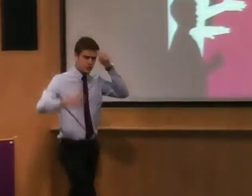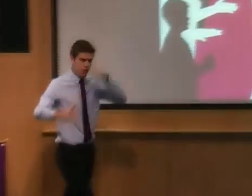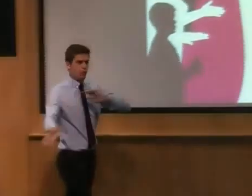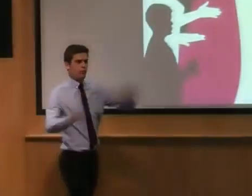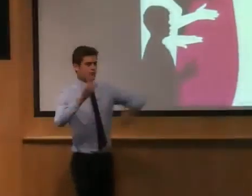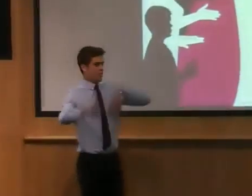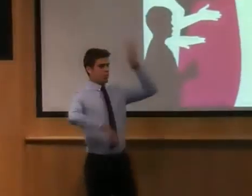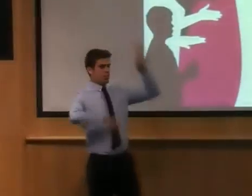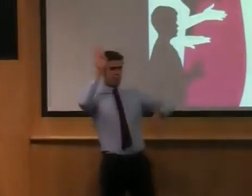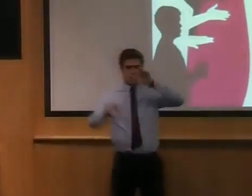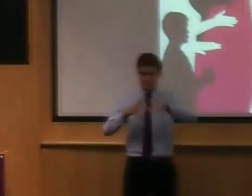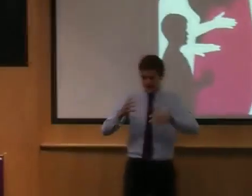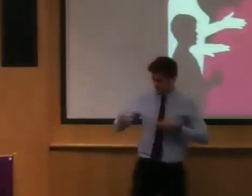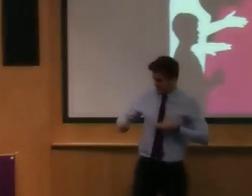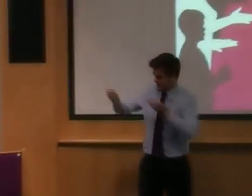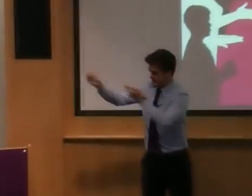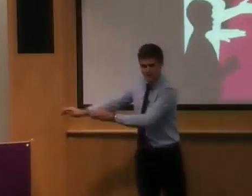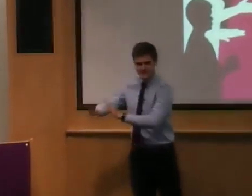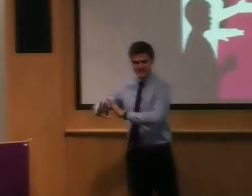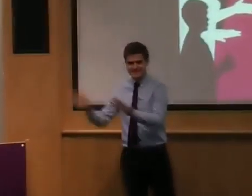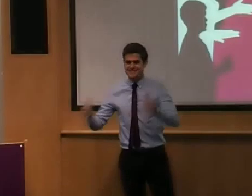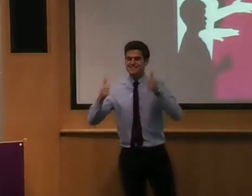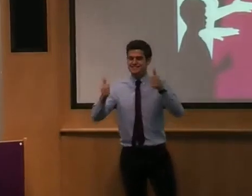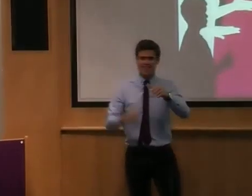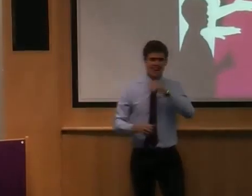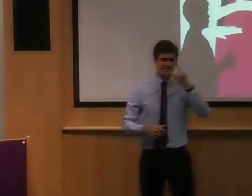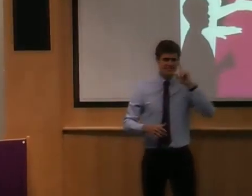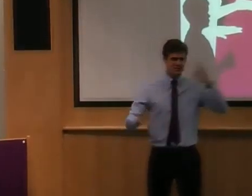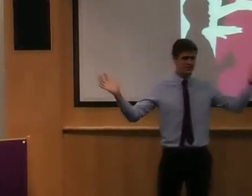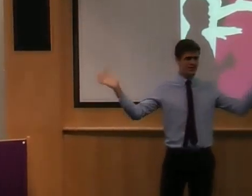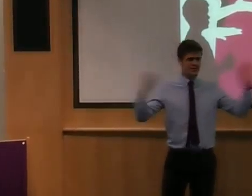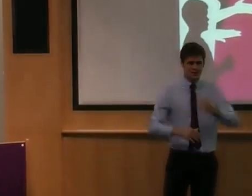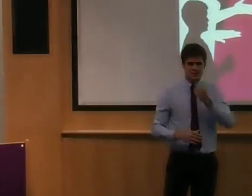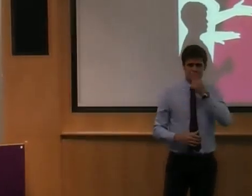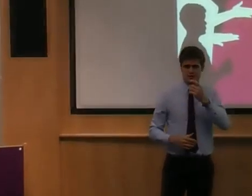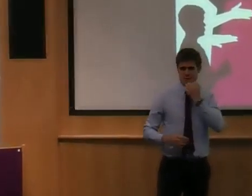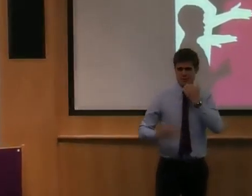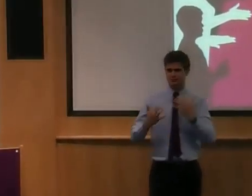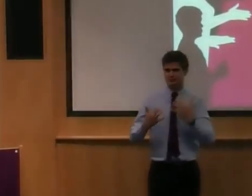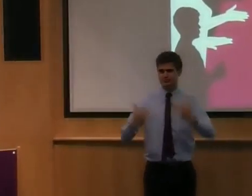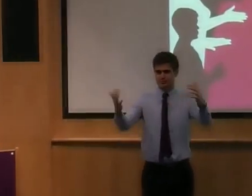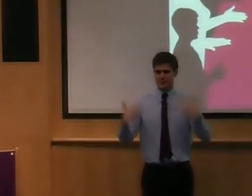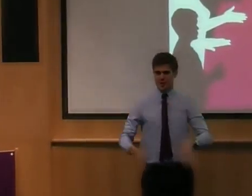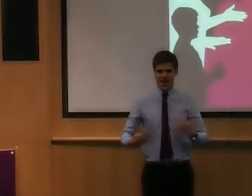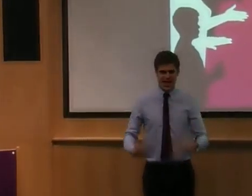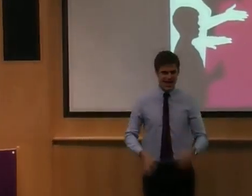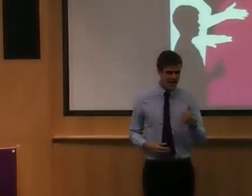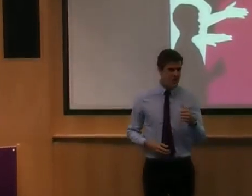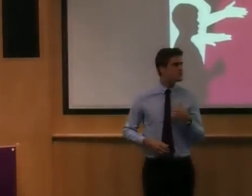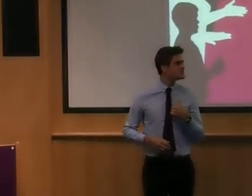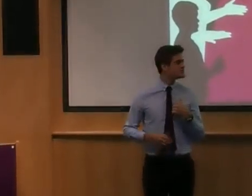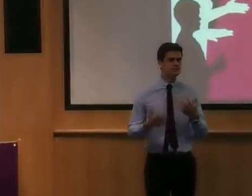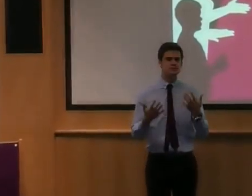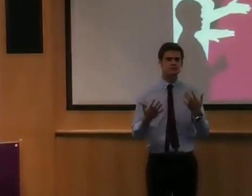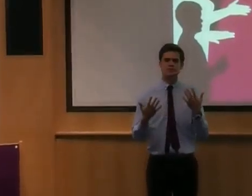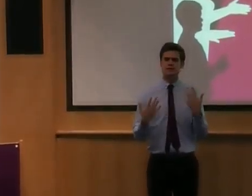I think I'm better off taking my pass off, otherwise it's going to be flapping around everywhere. But good morning. It really is lovely to see